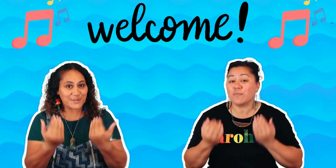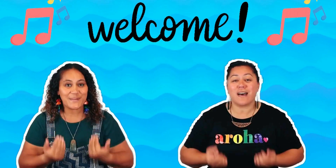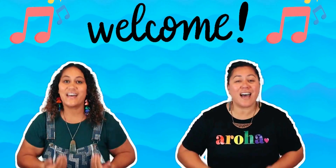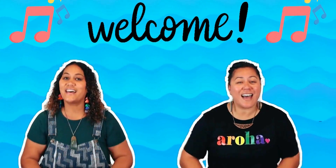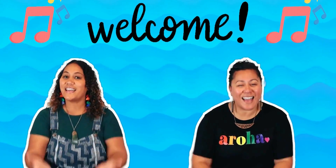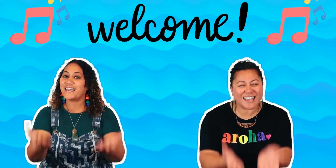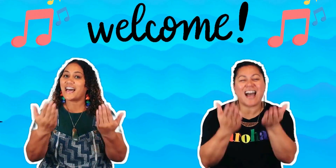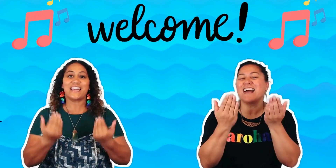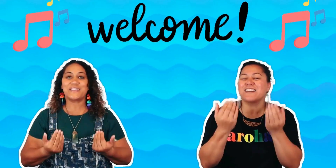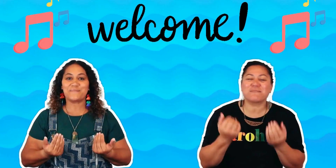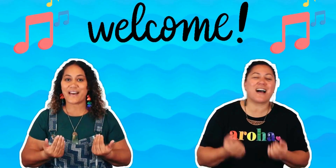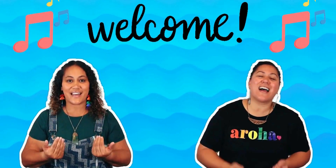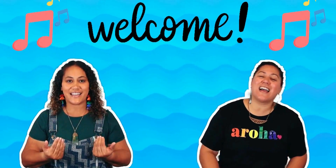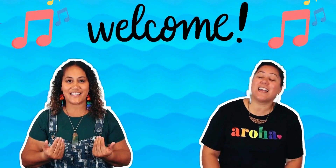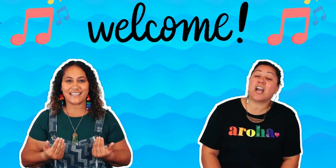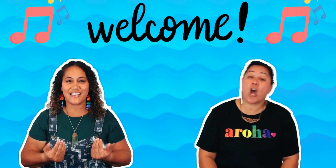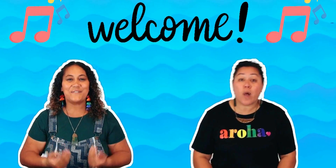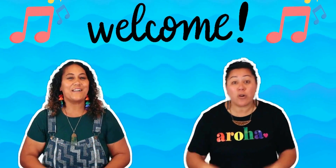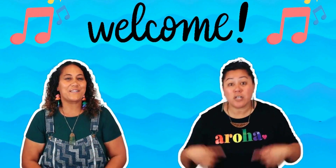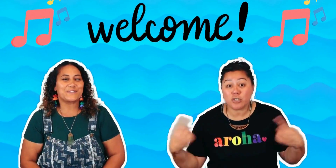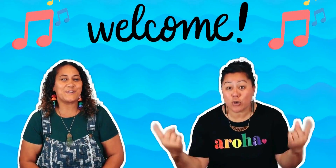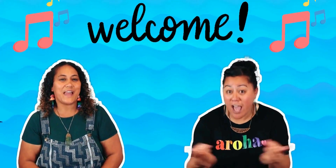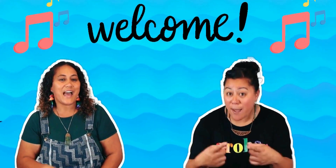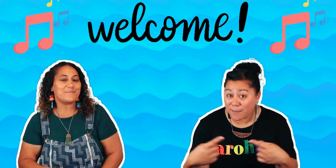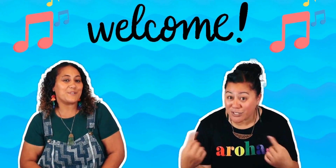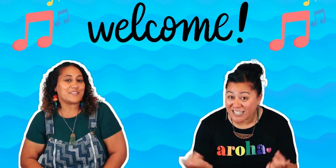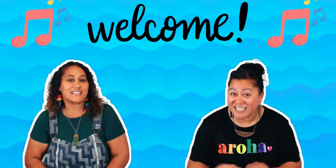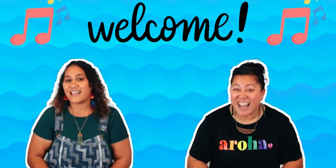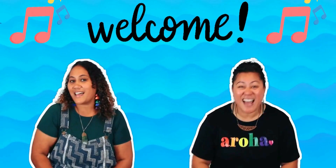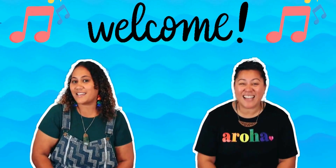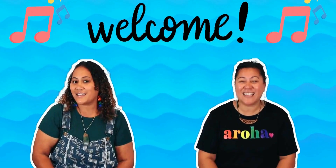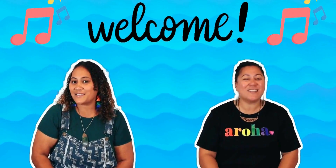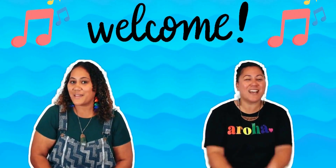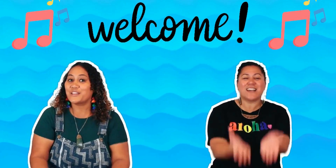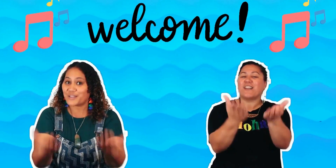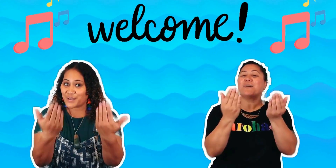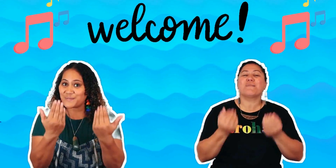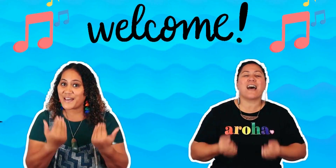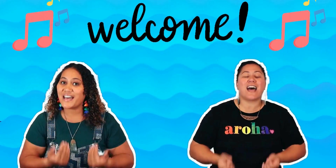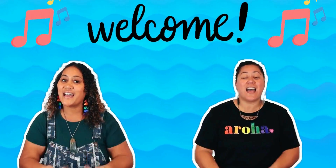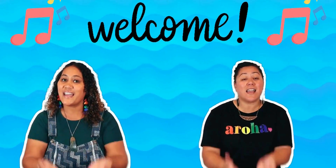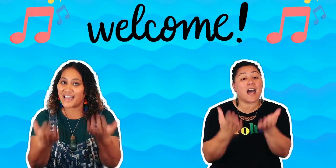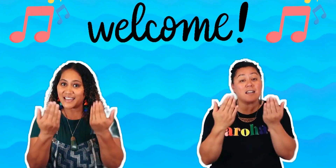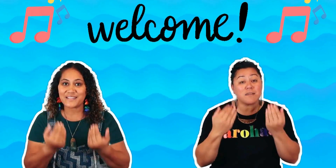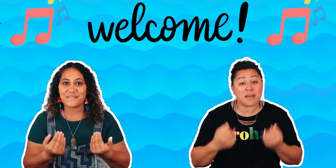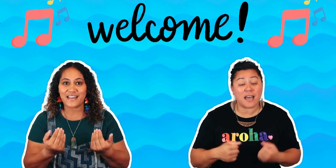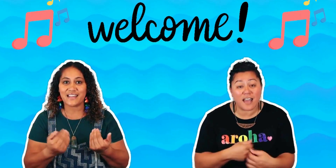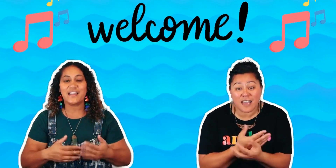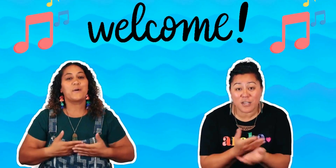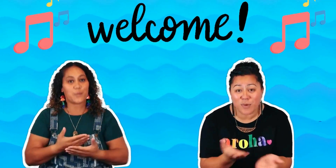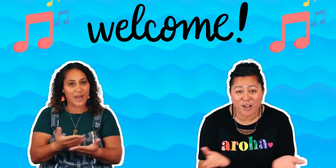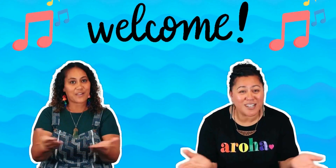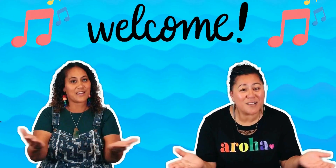Nau Mai Haramai. Welcome to our music time. Nau Mai